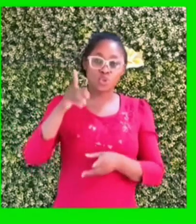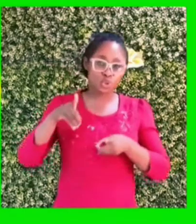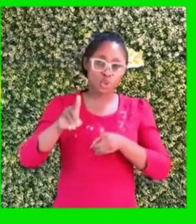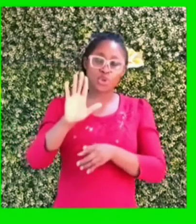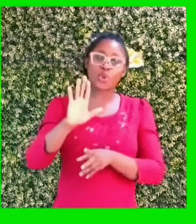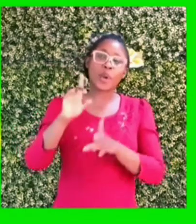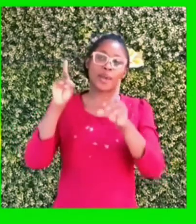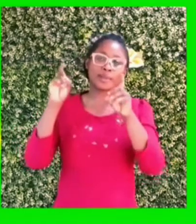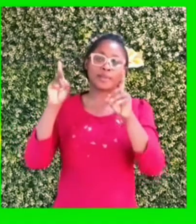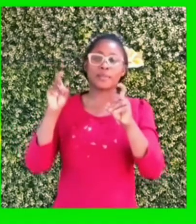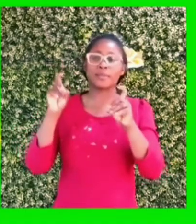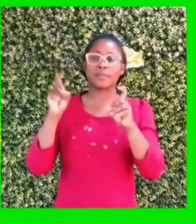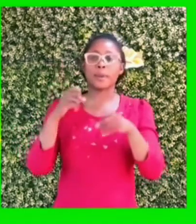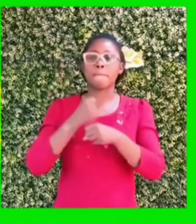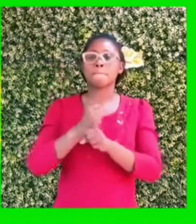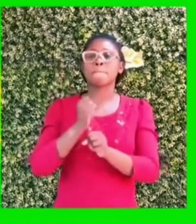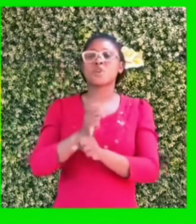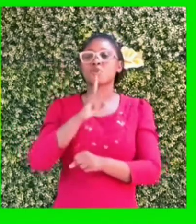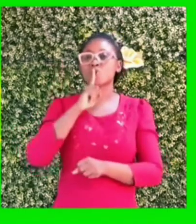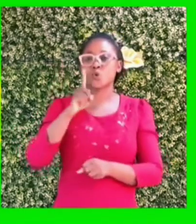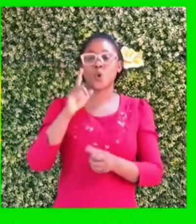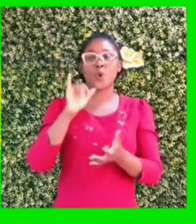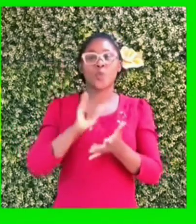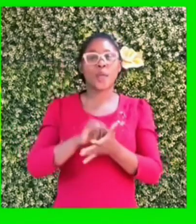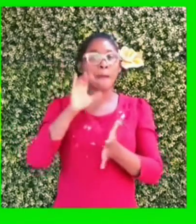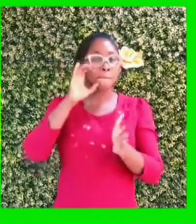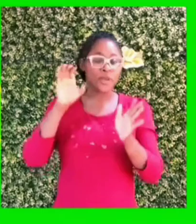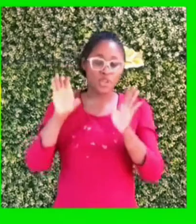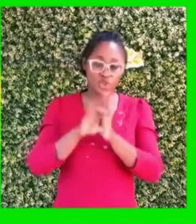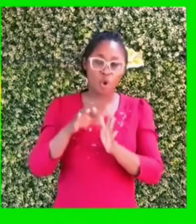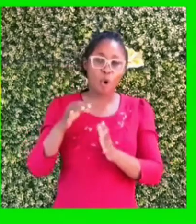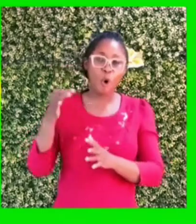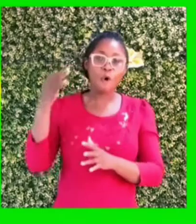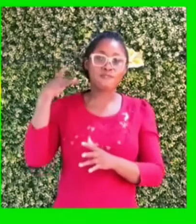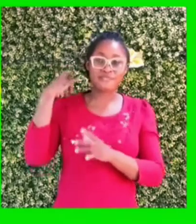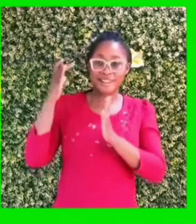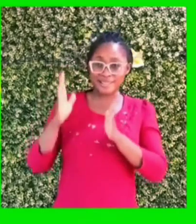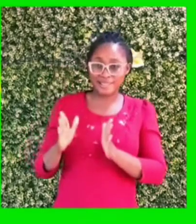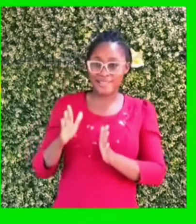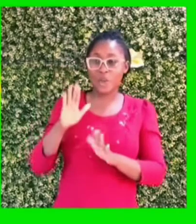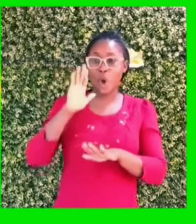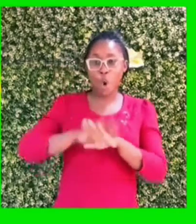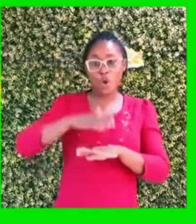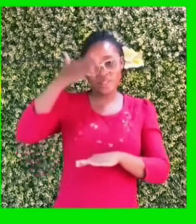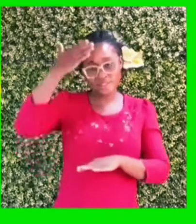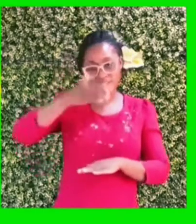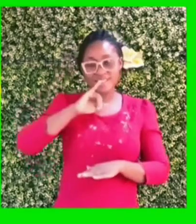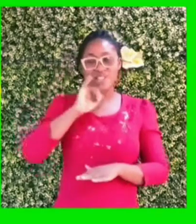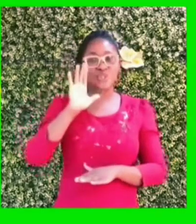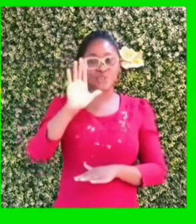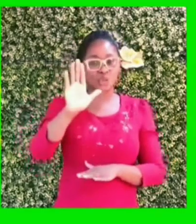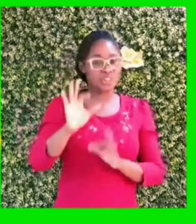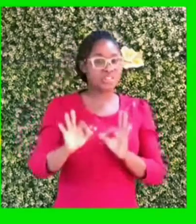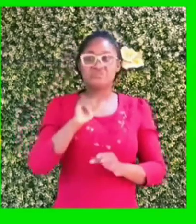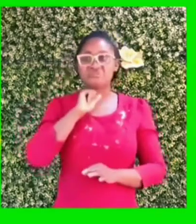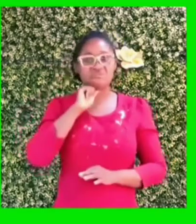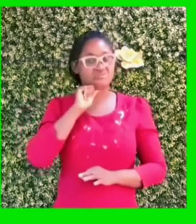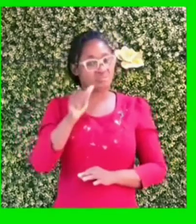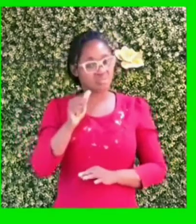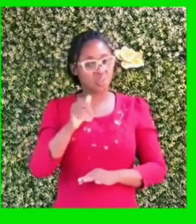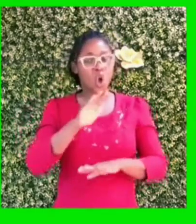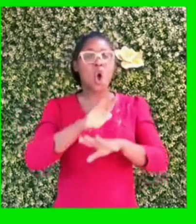the examination. Ensure that the picture of the candidate on the screen is yours. If it's not